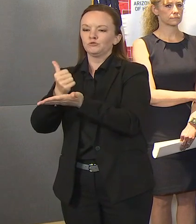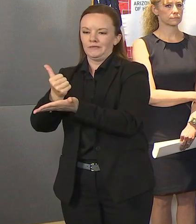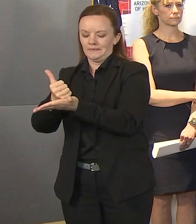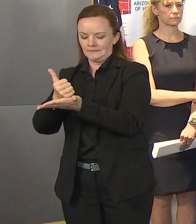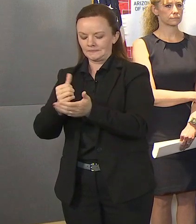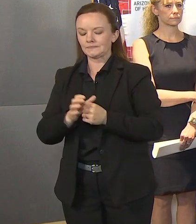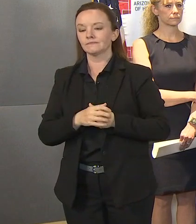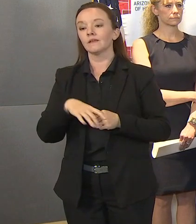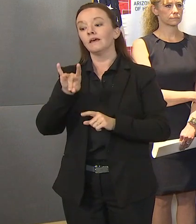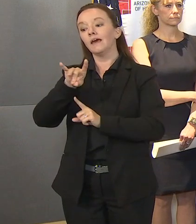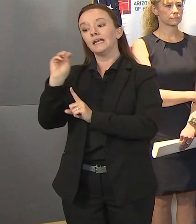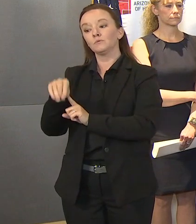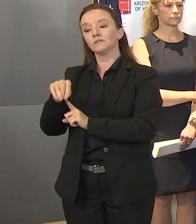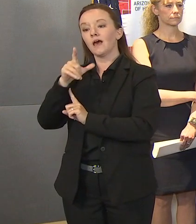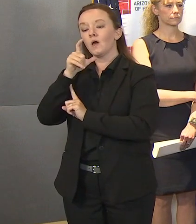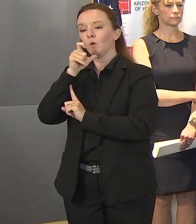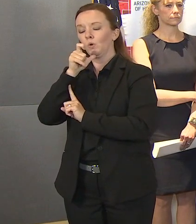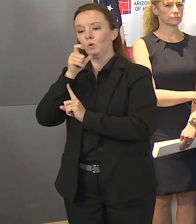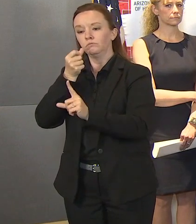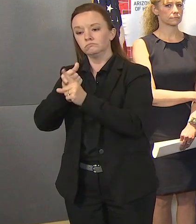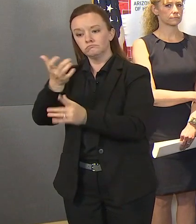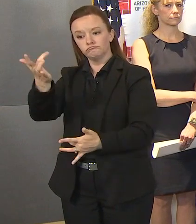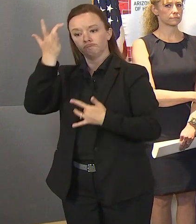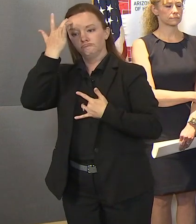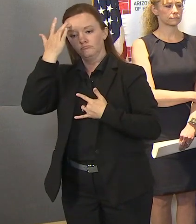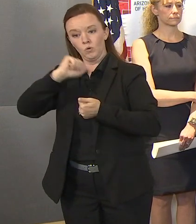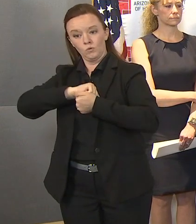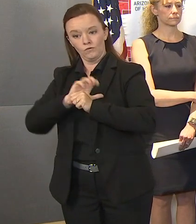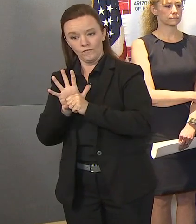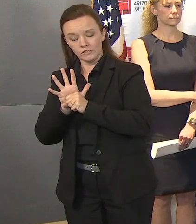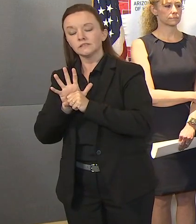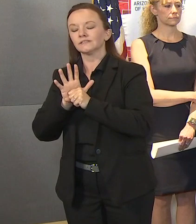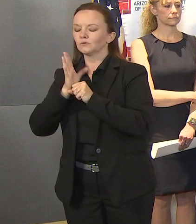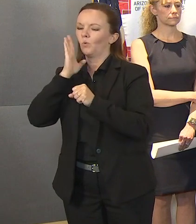who contract COVID-19, it will be mild.